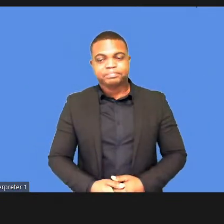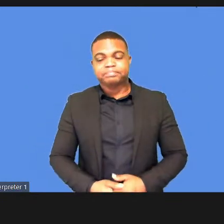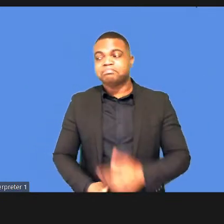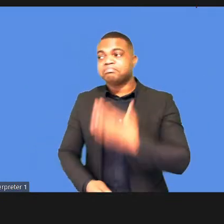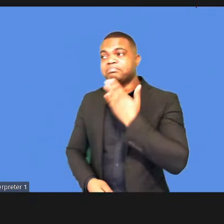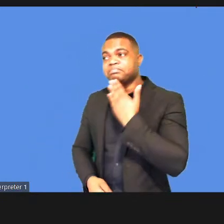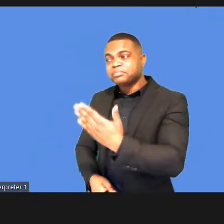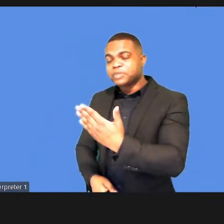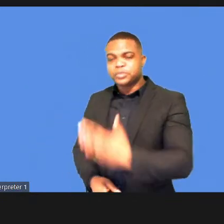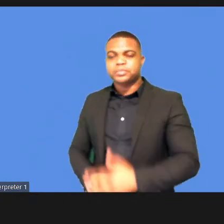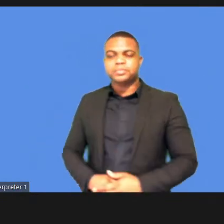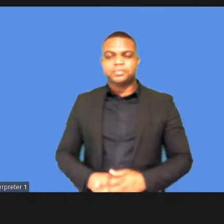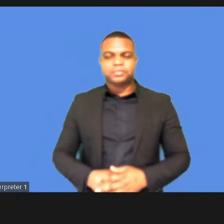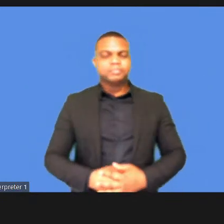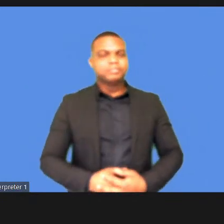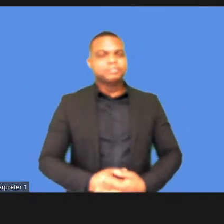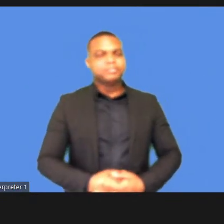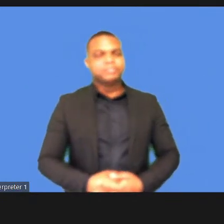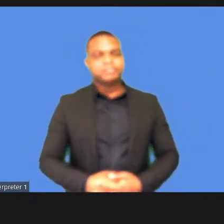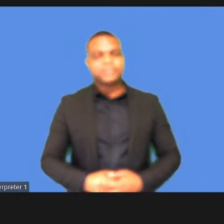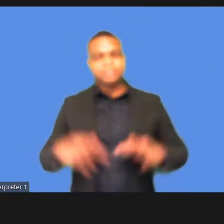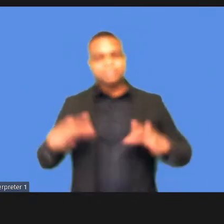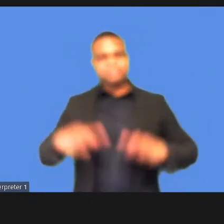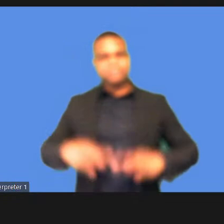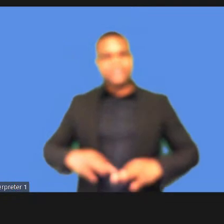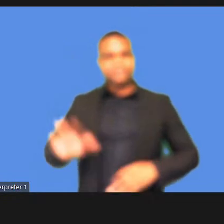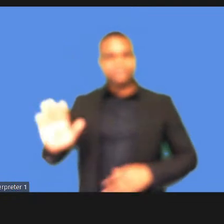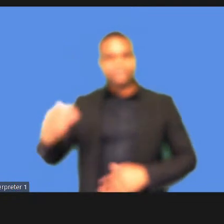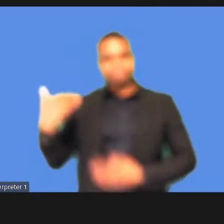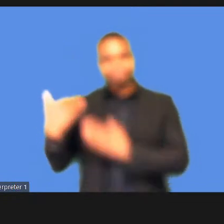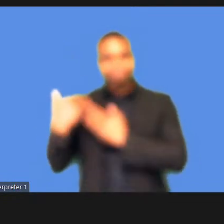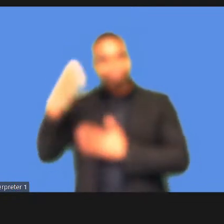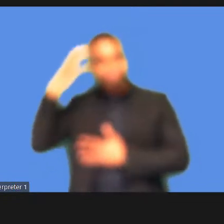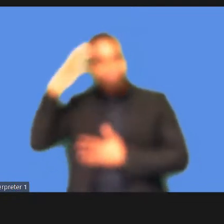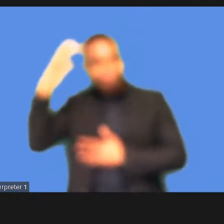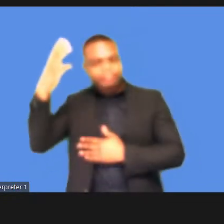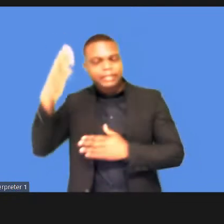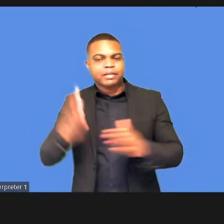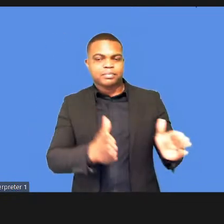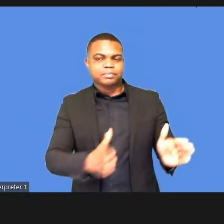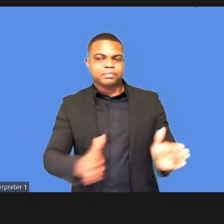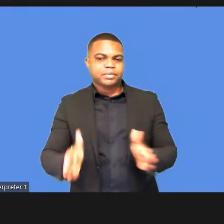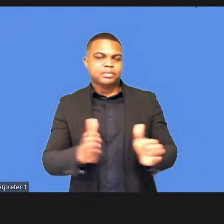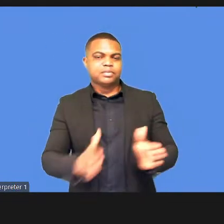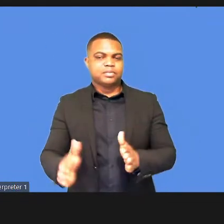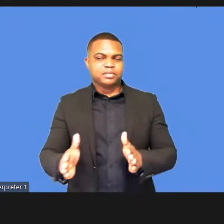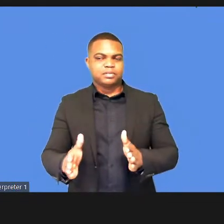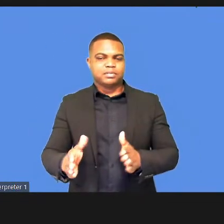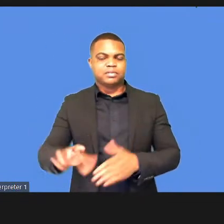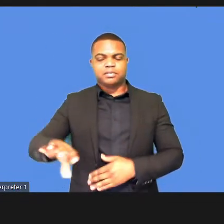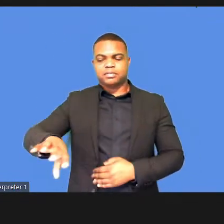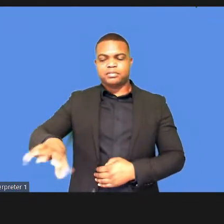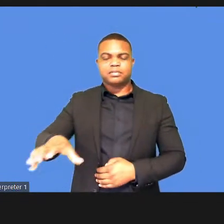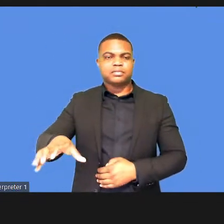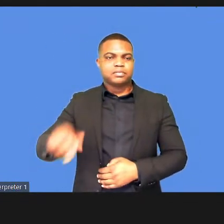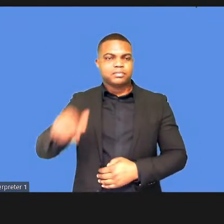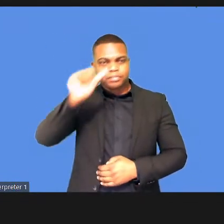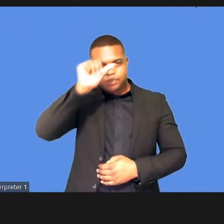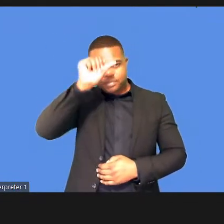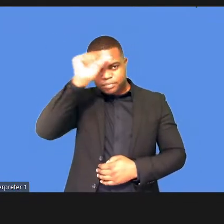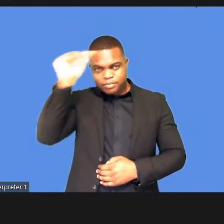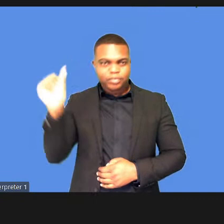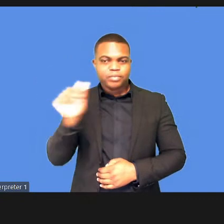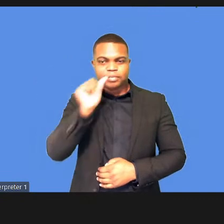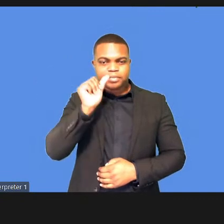Who will be standing in as chair of this session as member of the Bureau before handing over to the